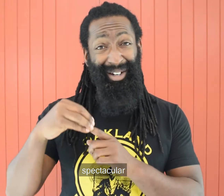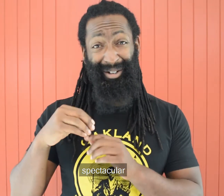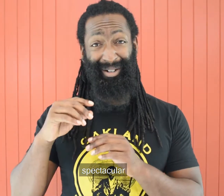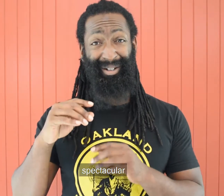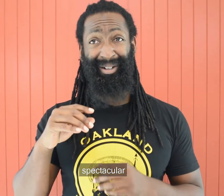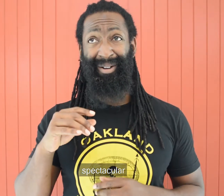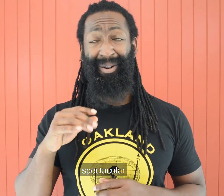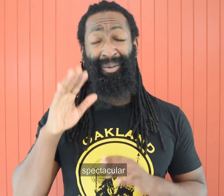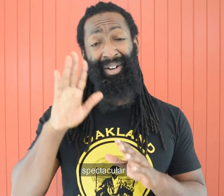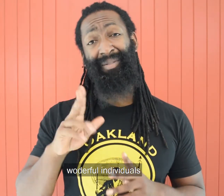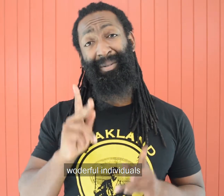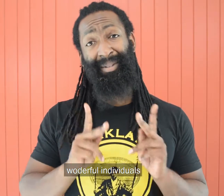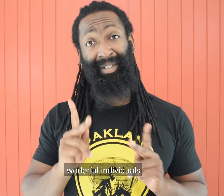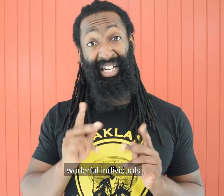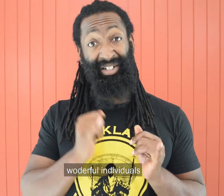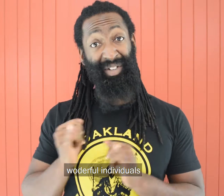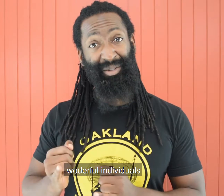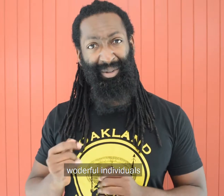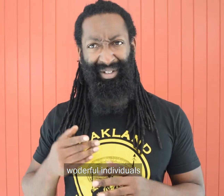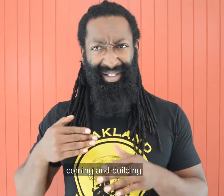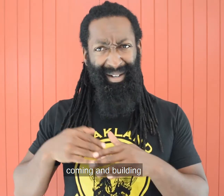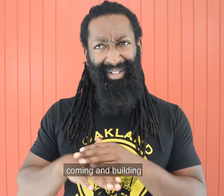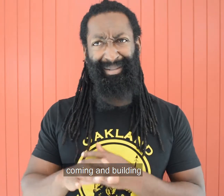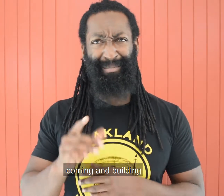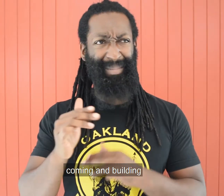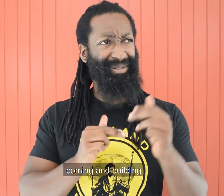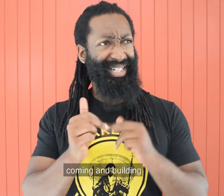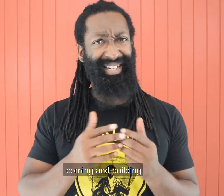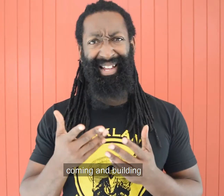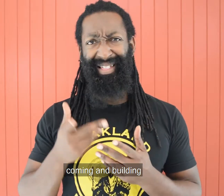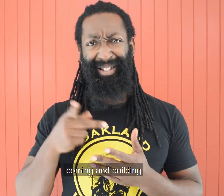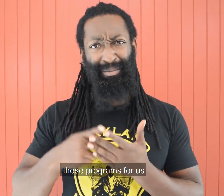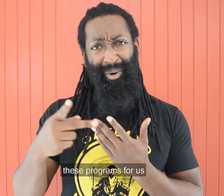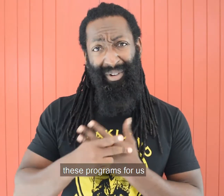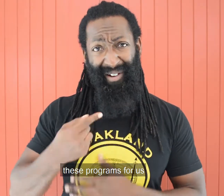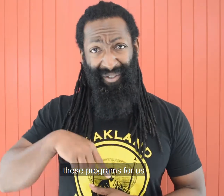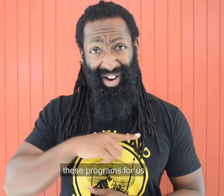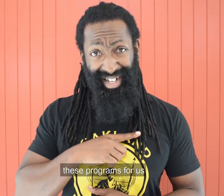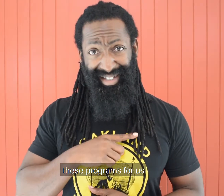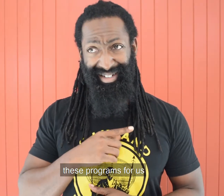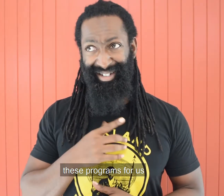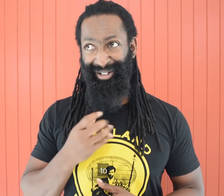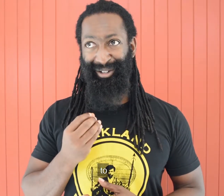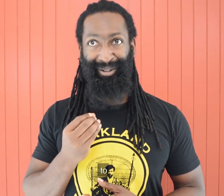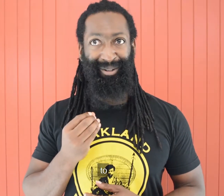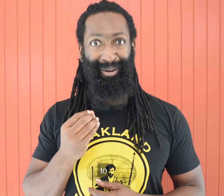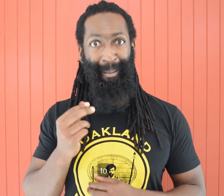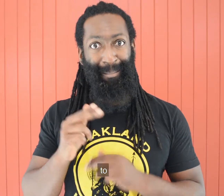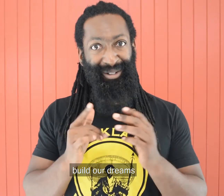Spectacular, wonderful individual coming and building the program for us to build